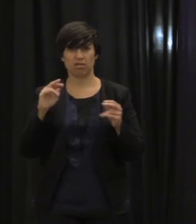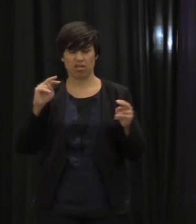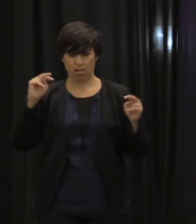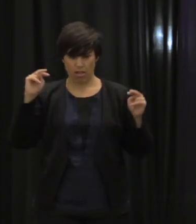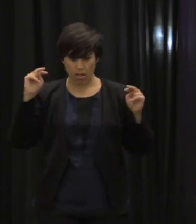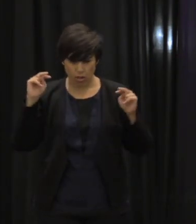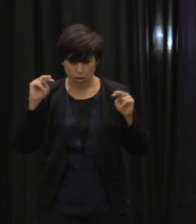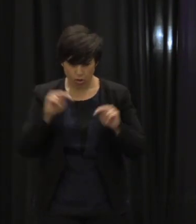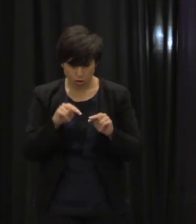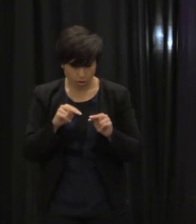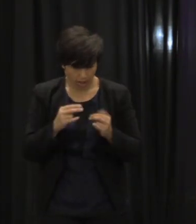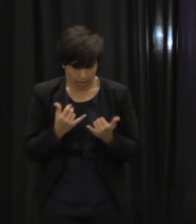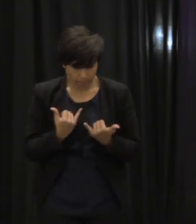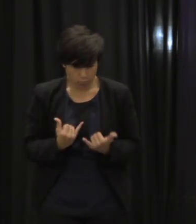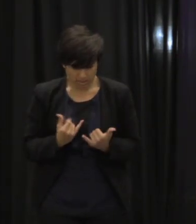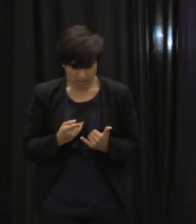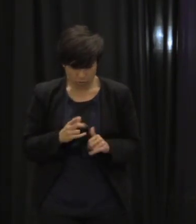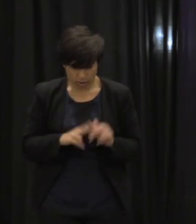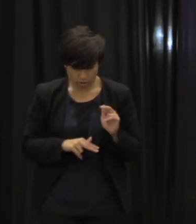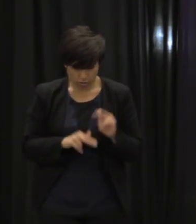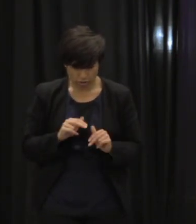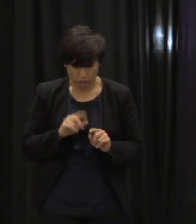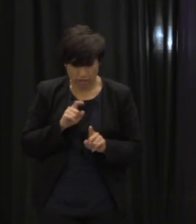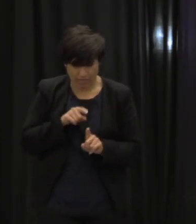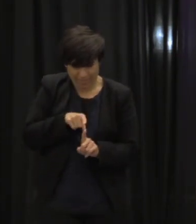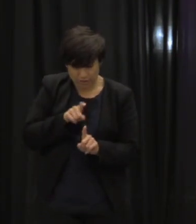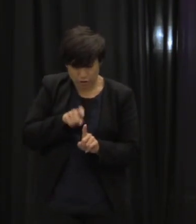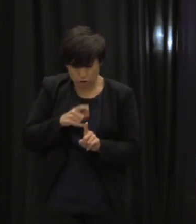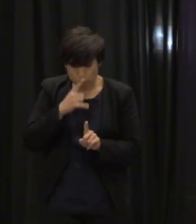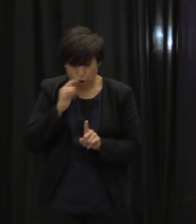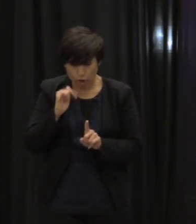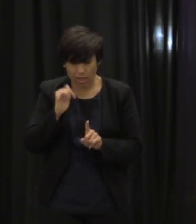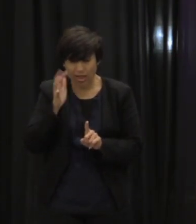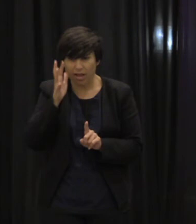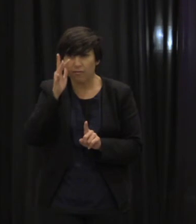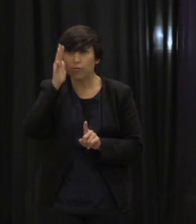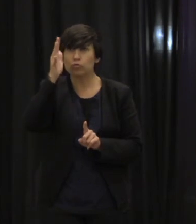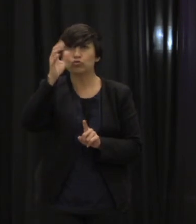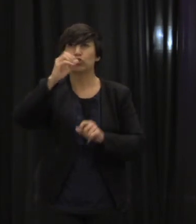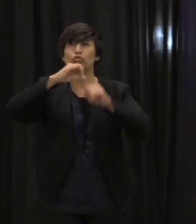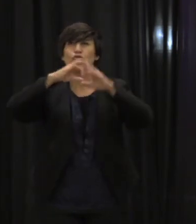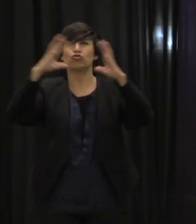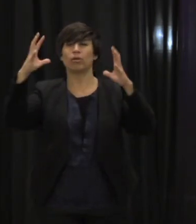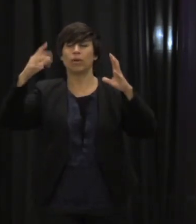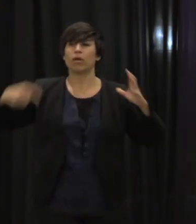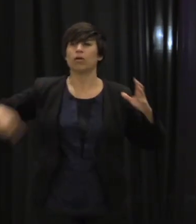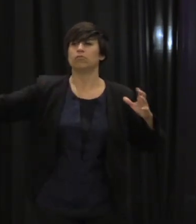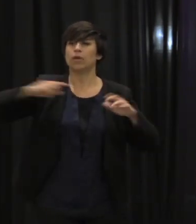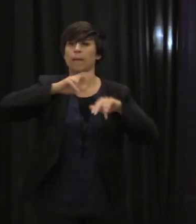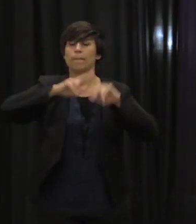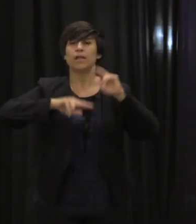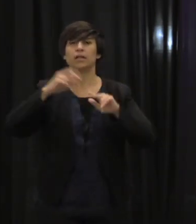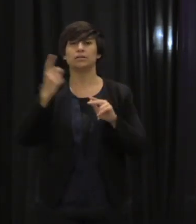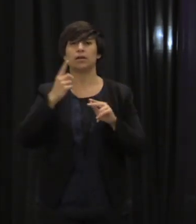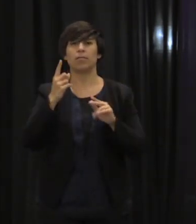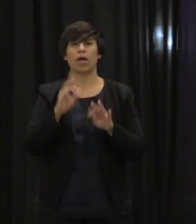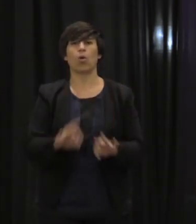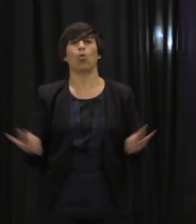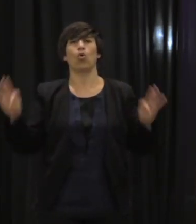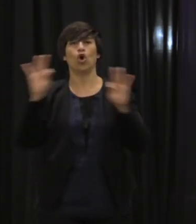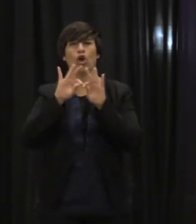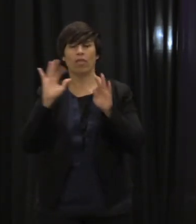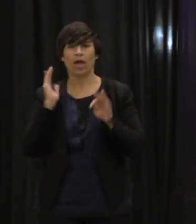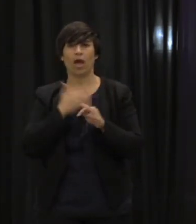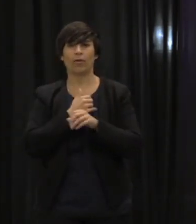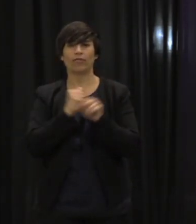are constructing. It should look like the future you are dreaming." Let's build something that's worth our